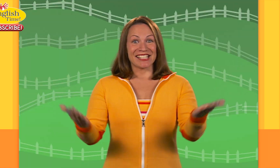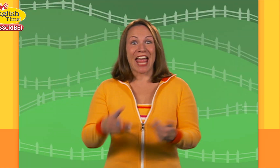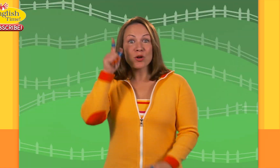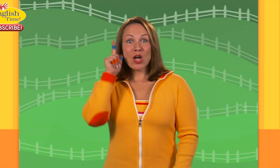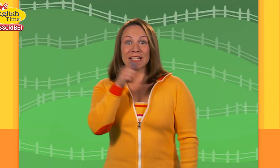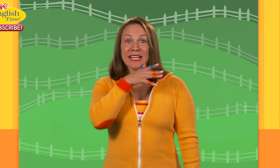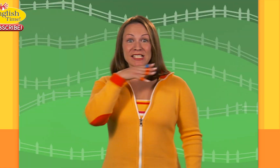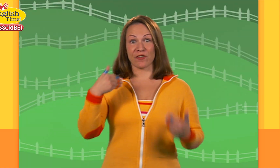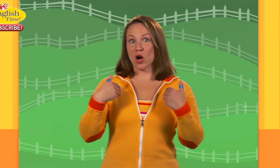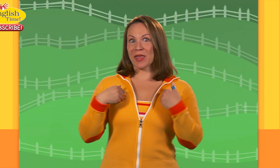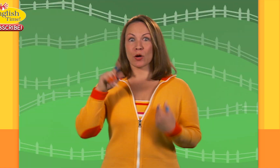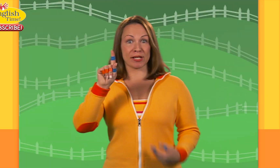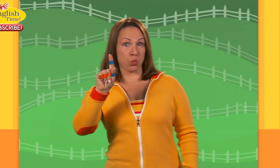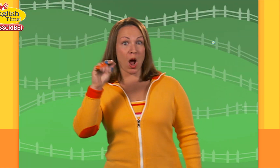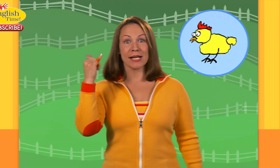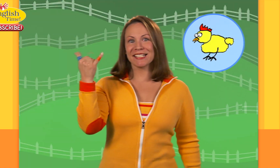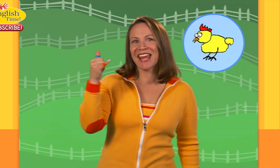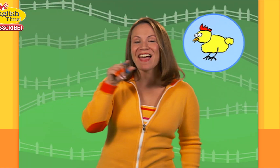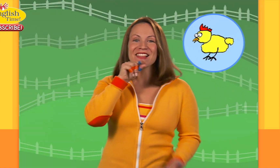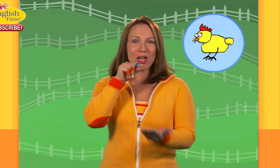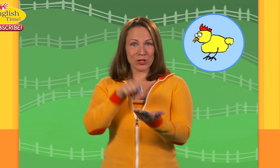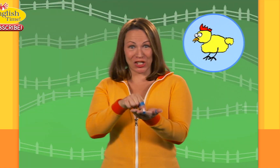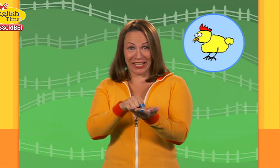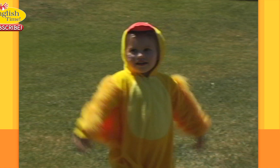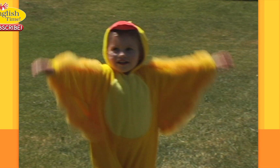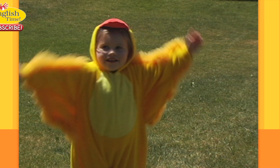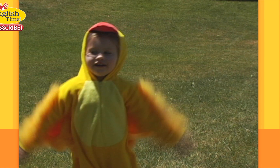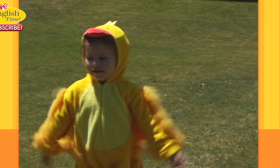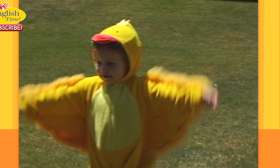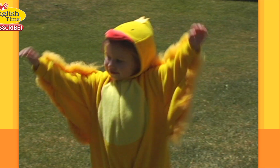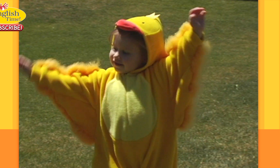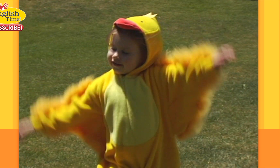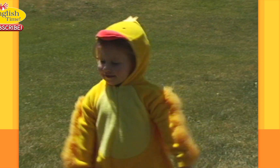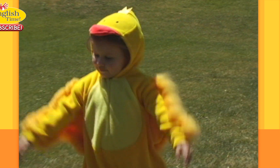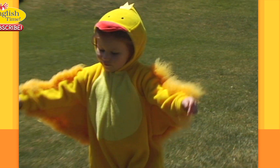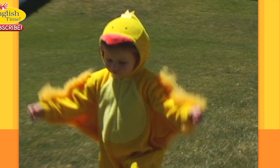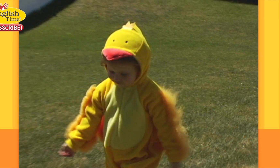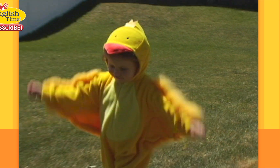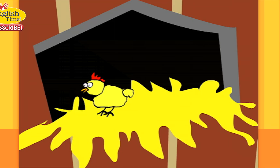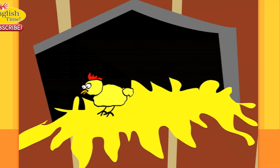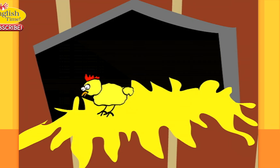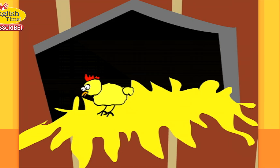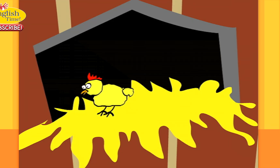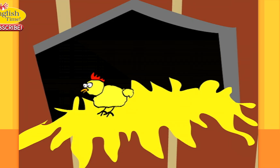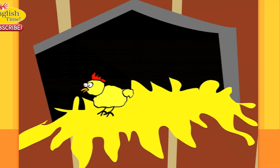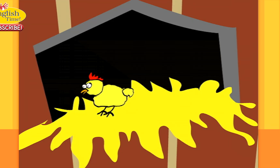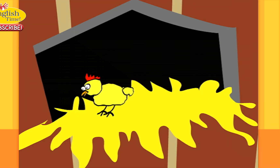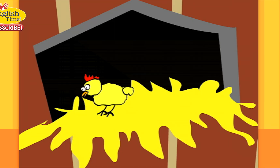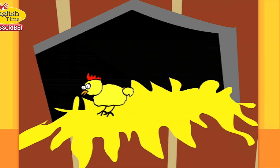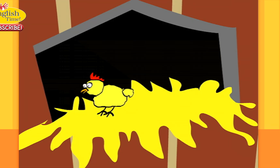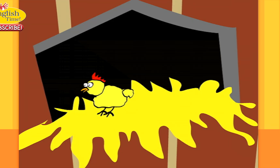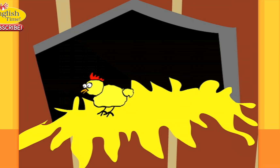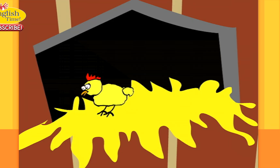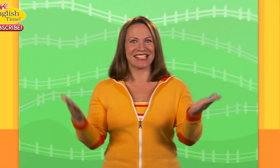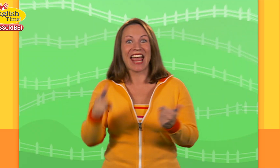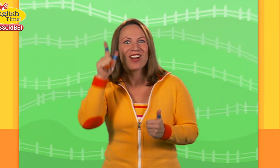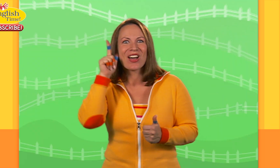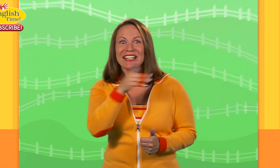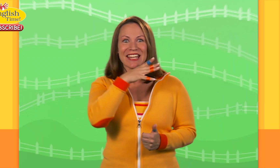Down on Leah's farm there is one yellow chicken. One yellow, one yellow, one yellow chicken. And down on Leah's